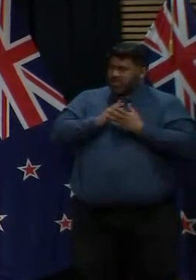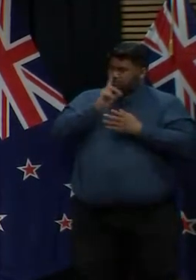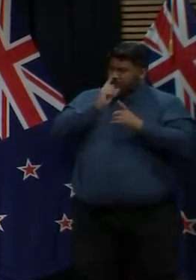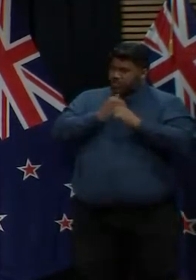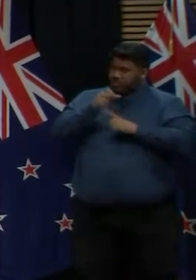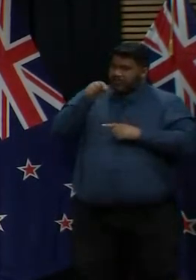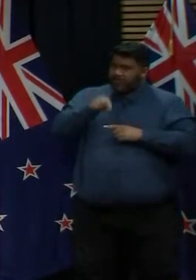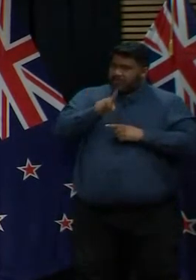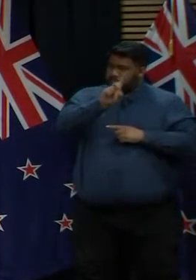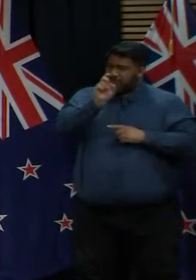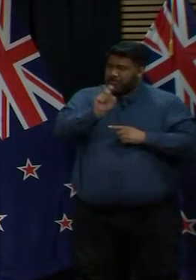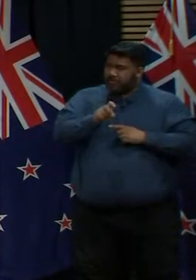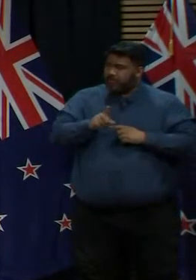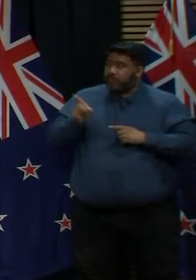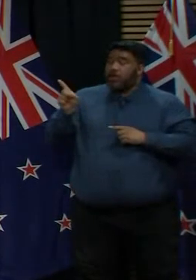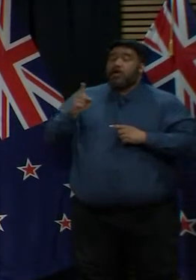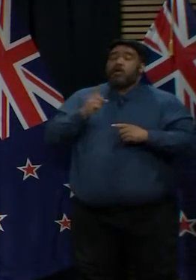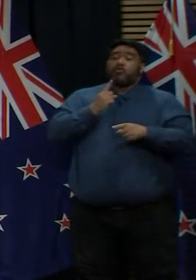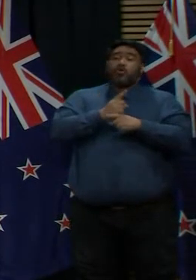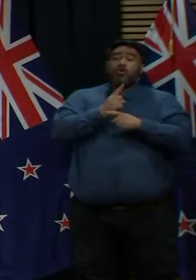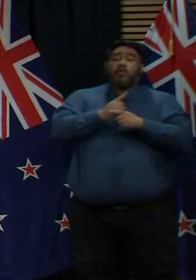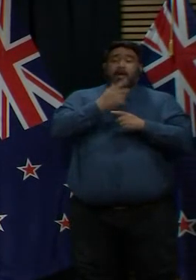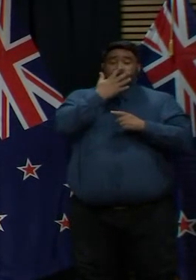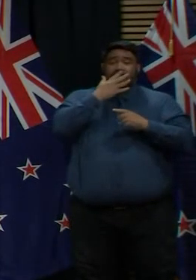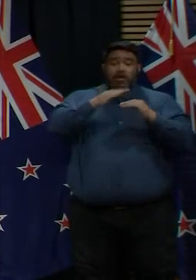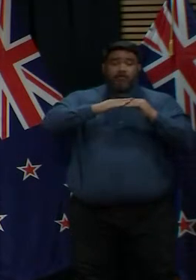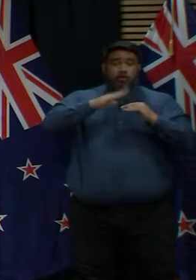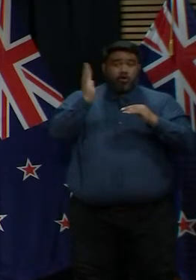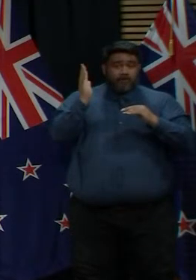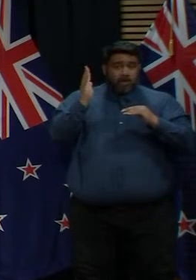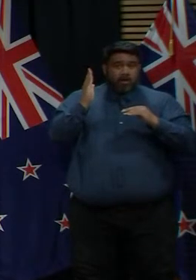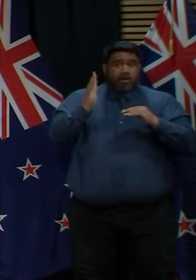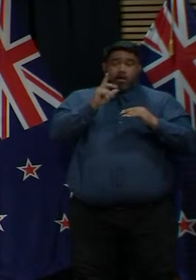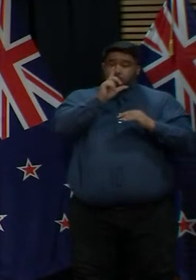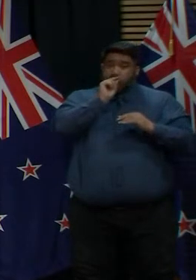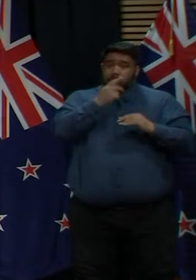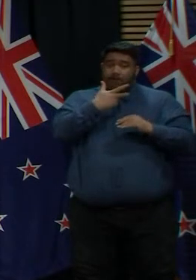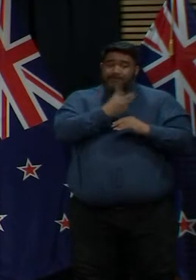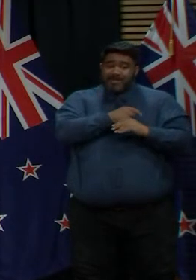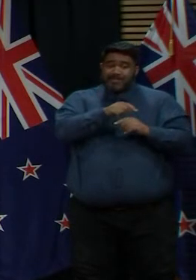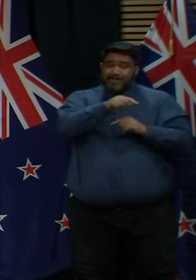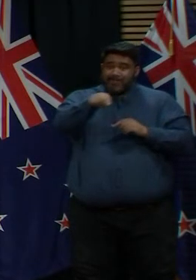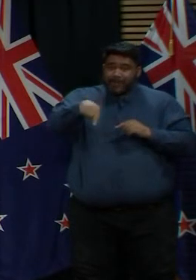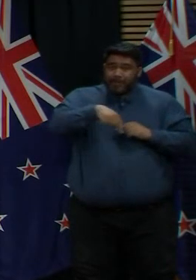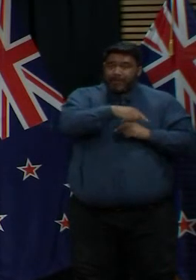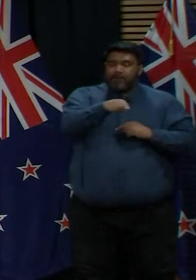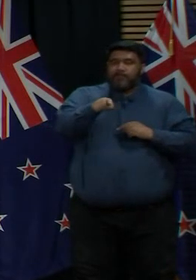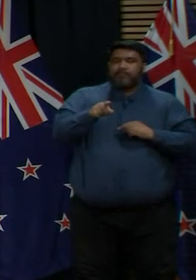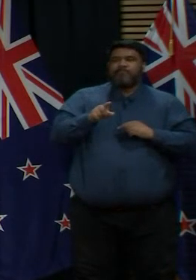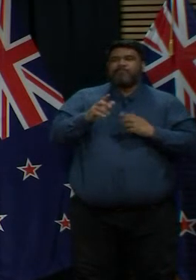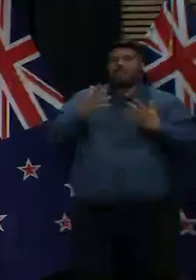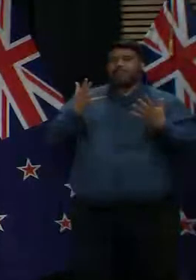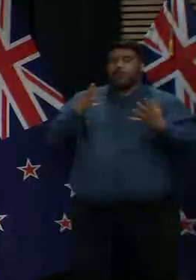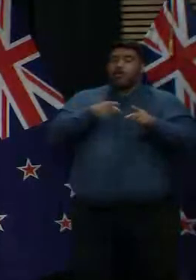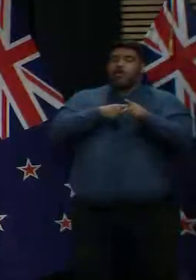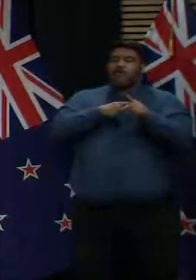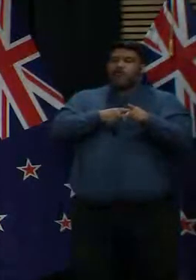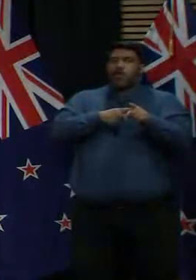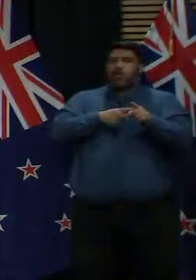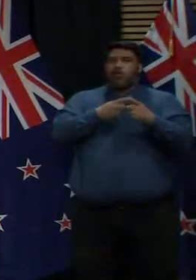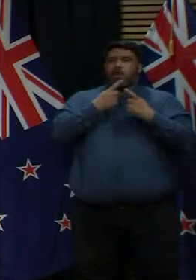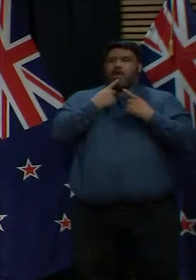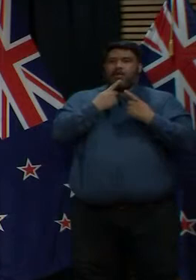figure. The decision on over 5s and their vaccinations will be based on advice from